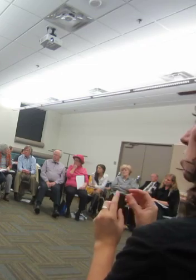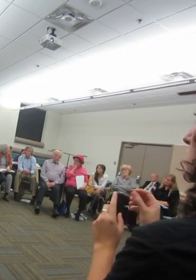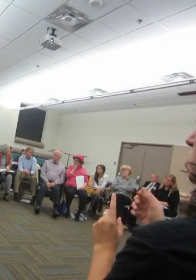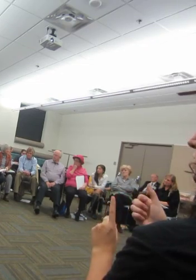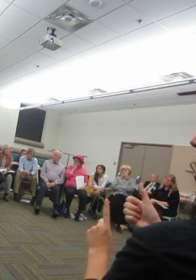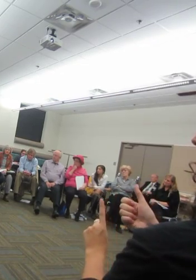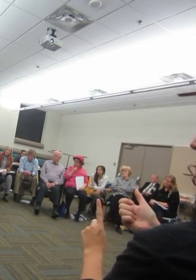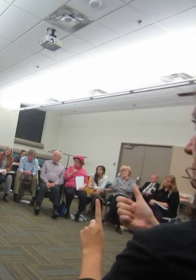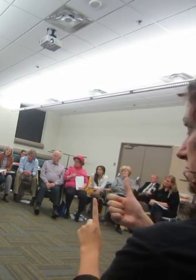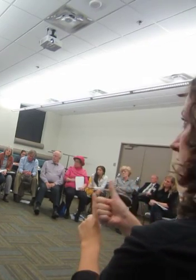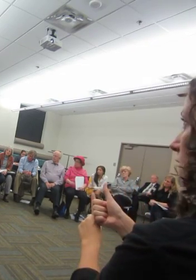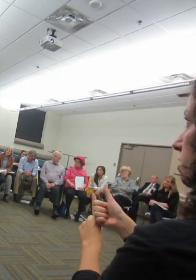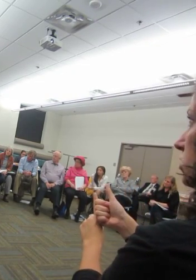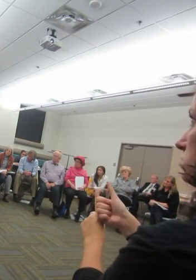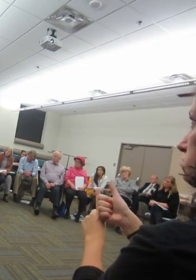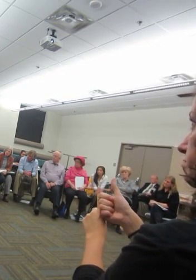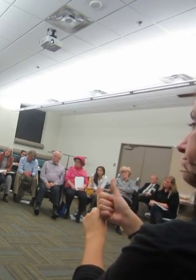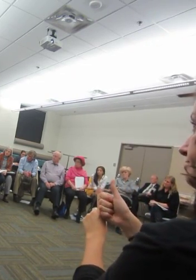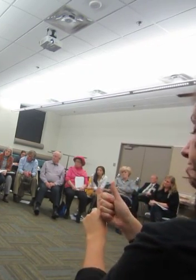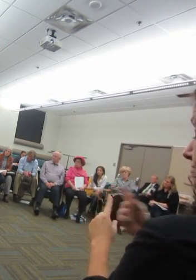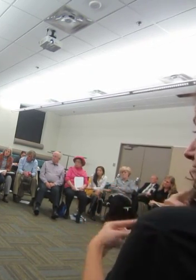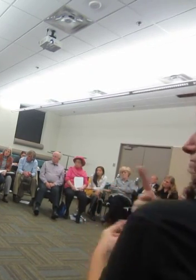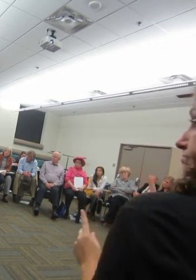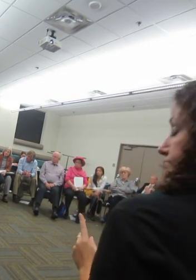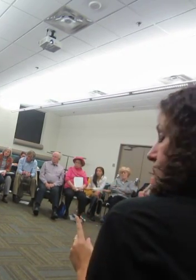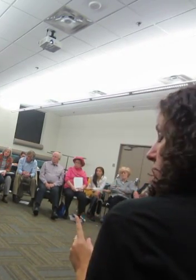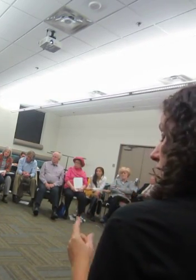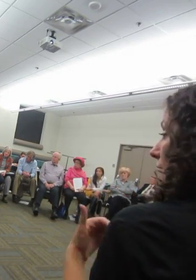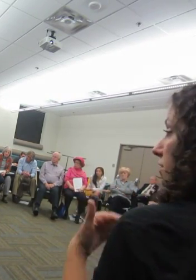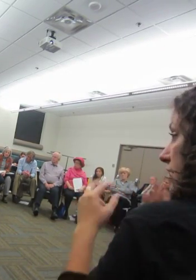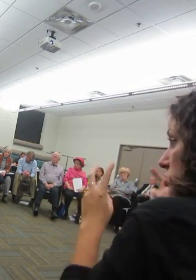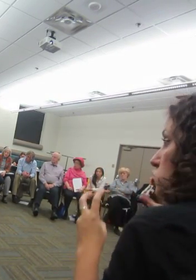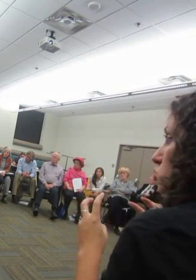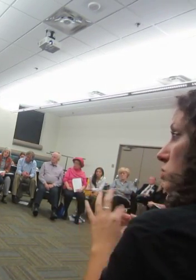professed issues with mental illness. And